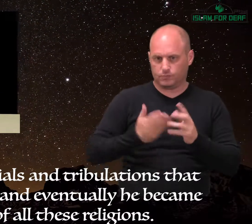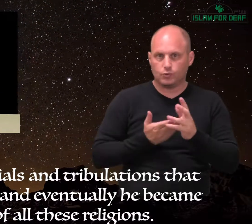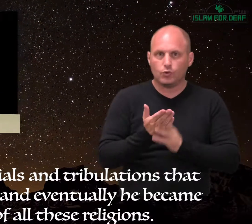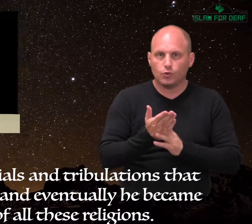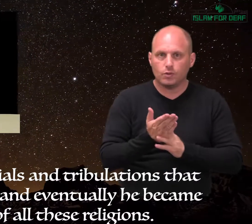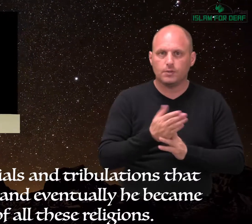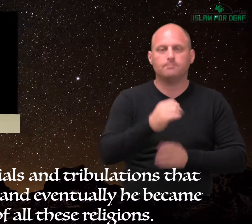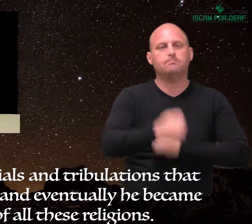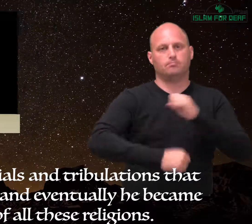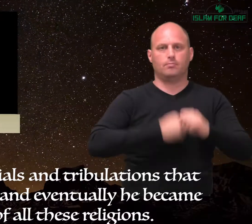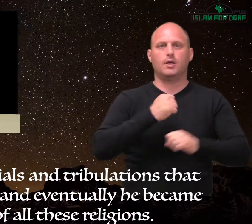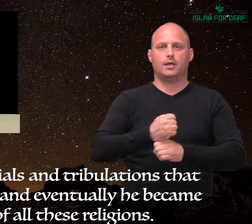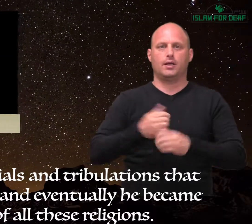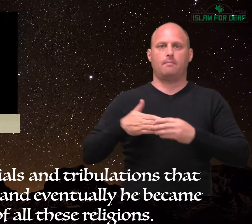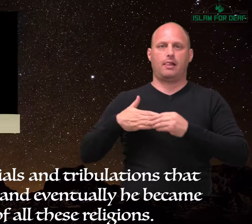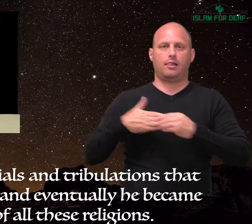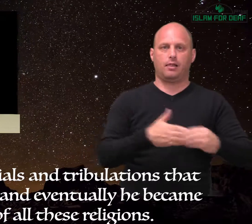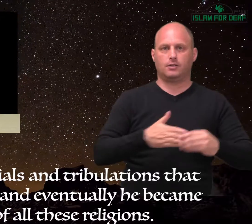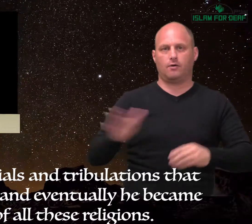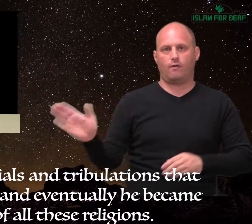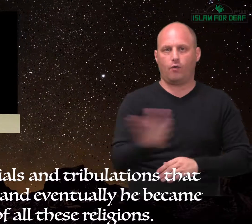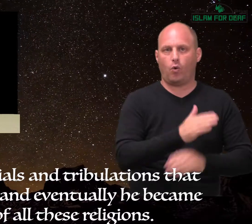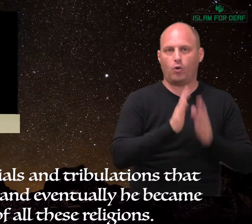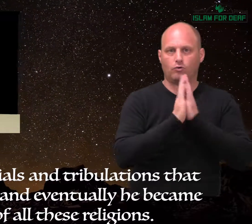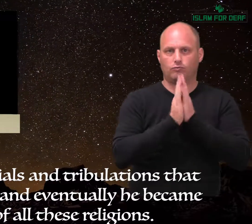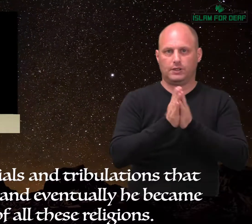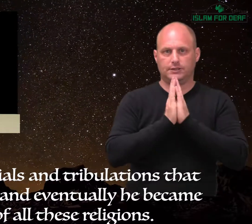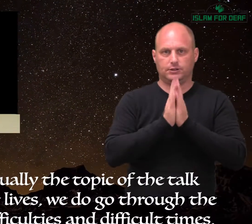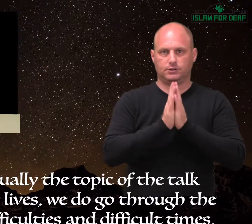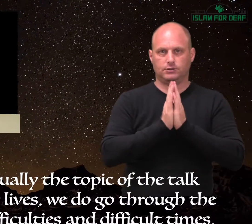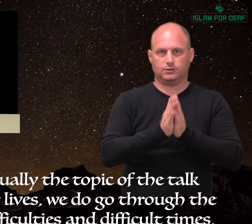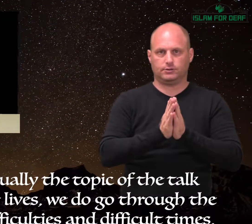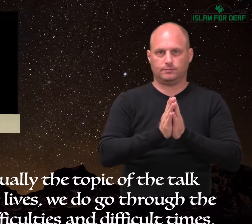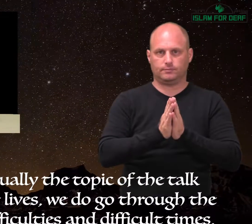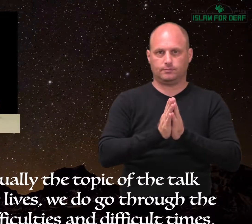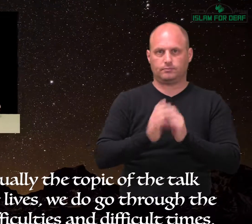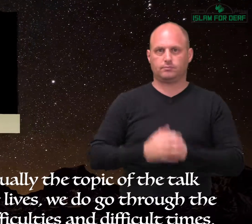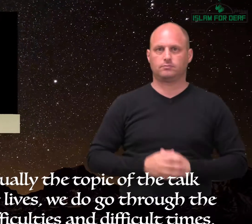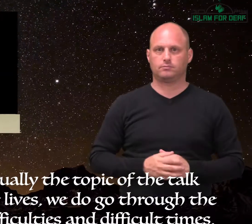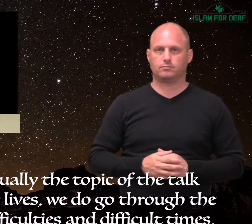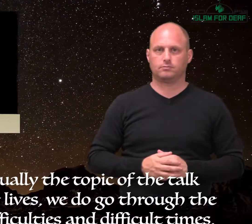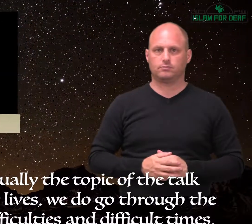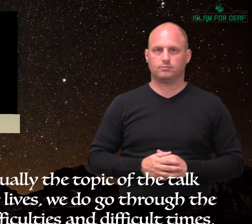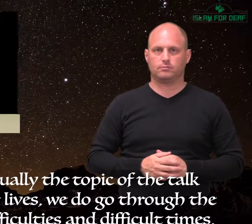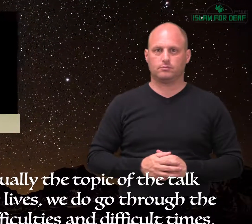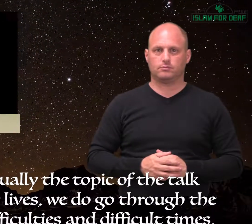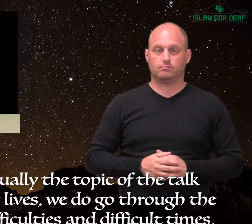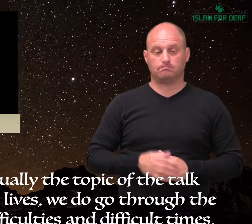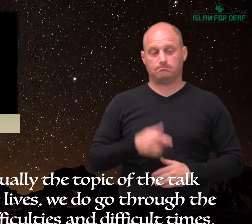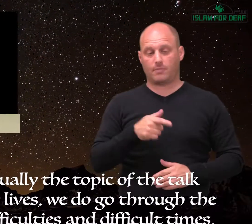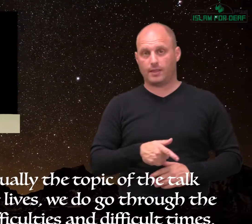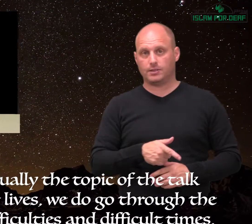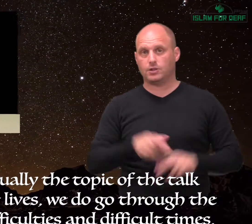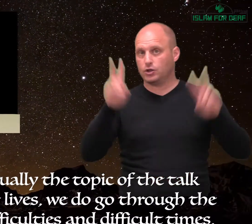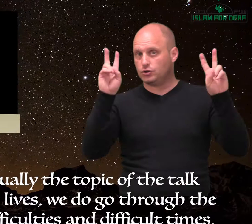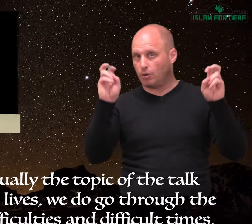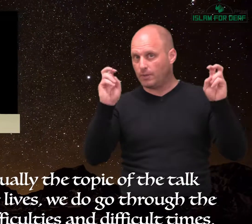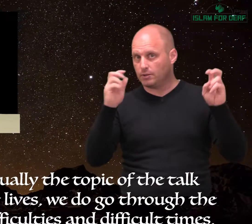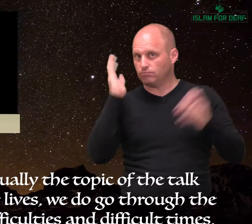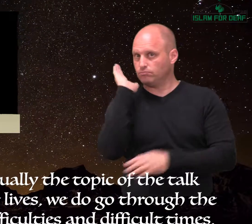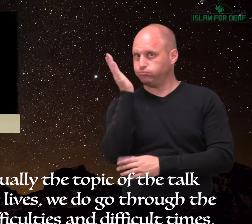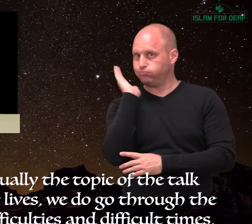of all these religions. So this was actually the topic of the talk today.